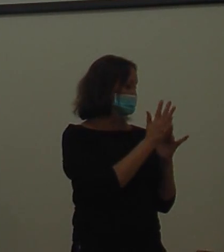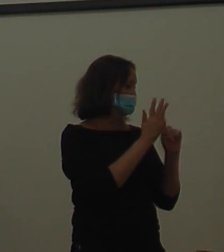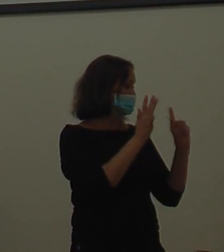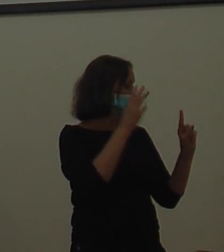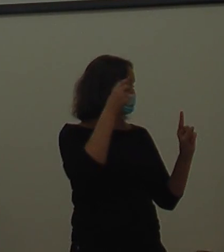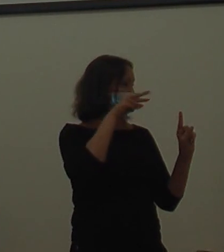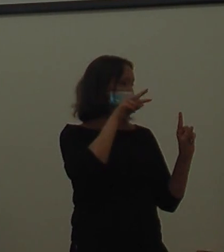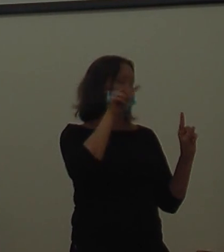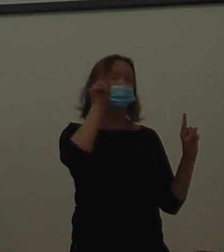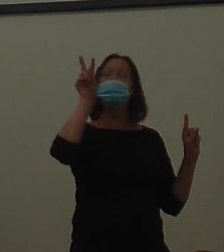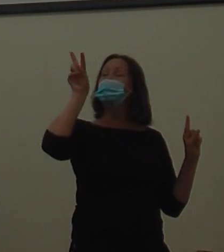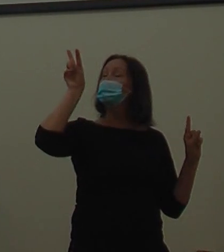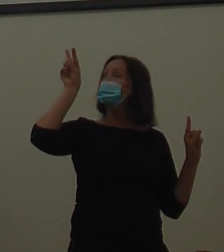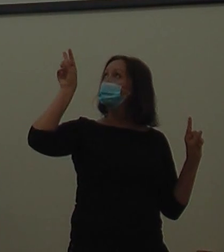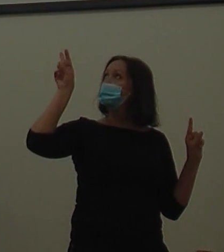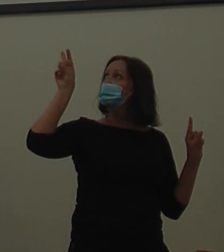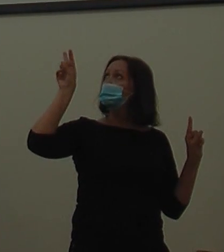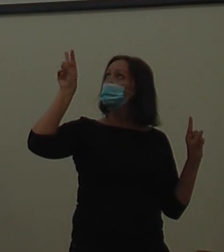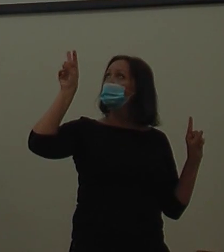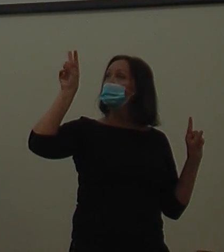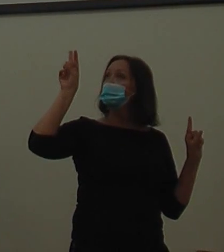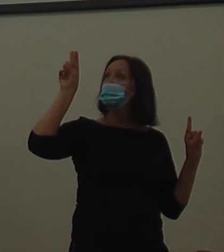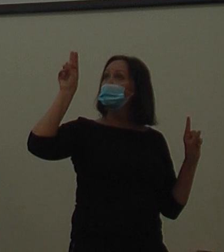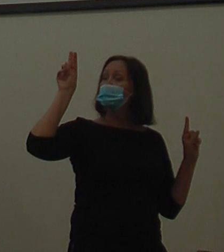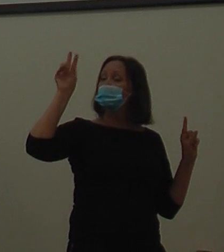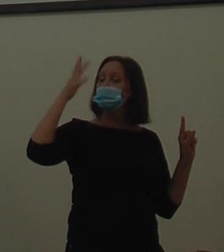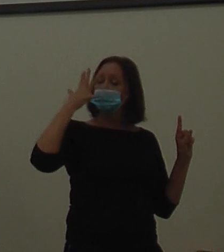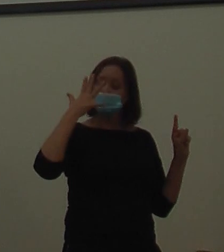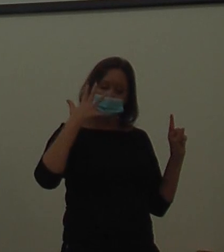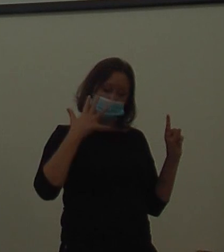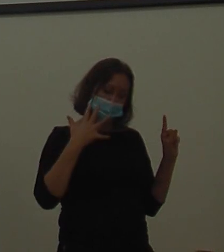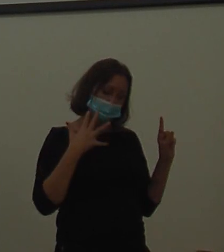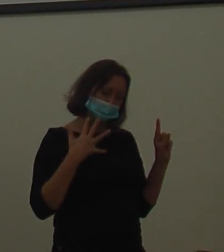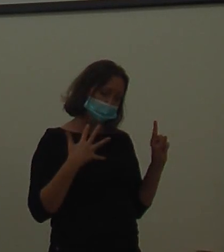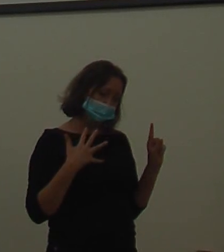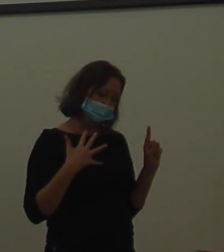Father turns His face